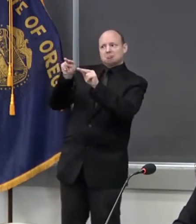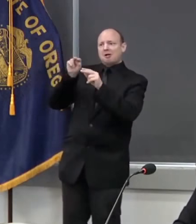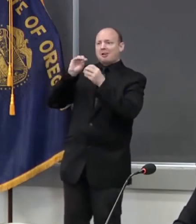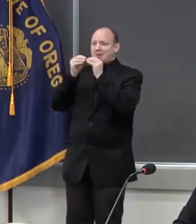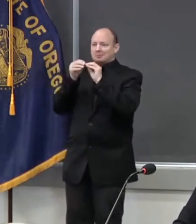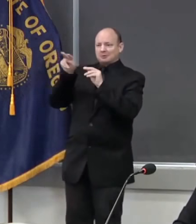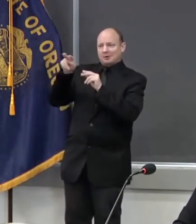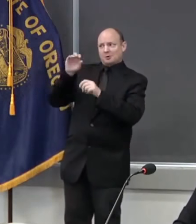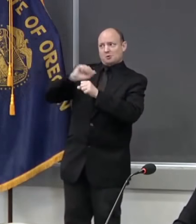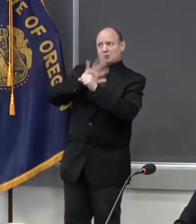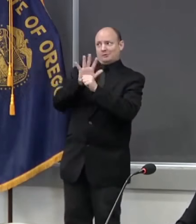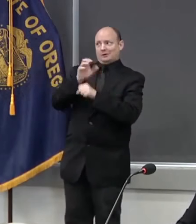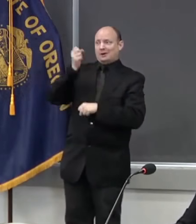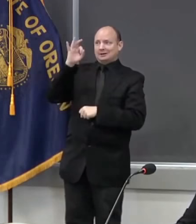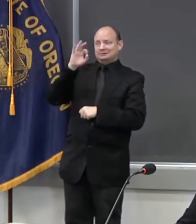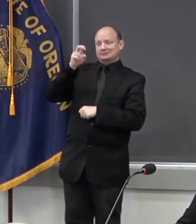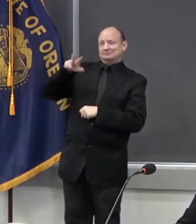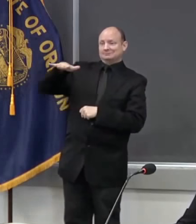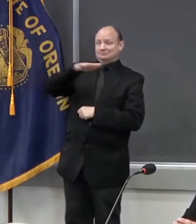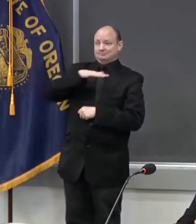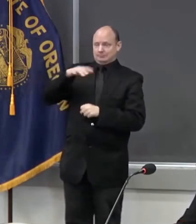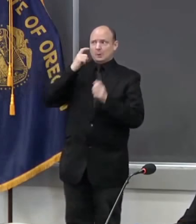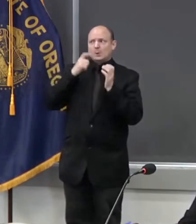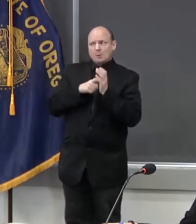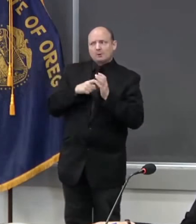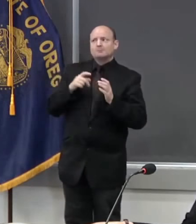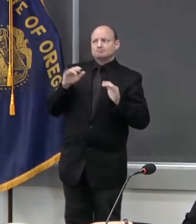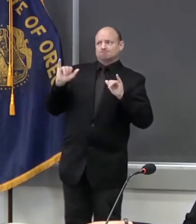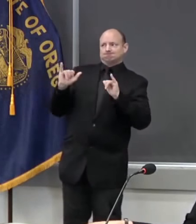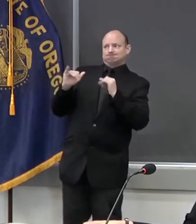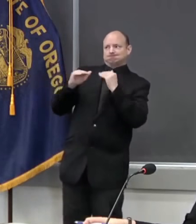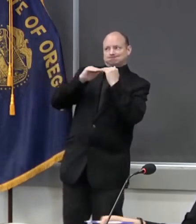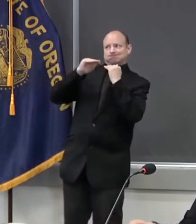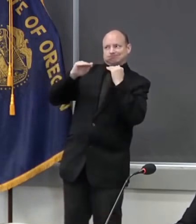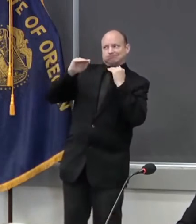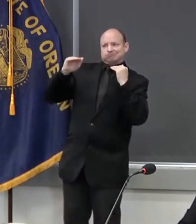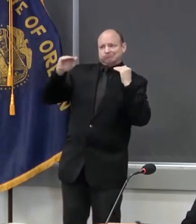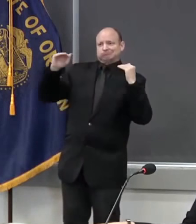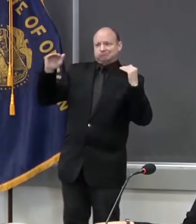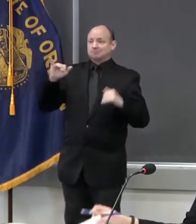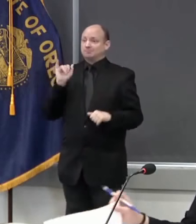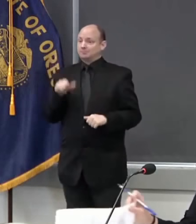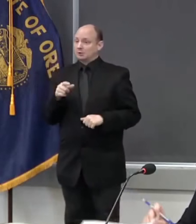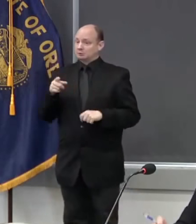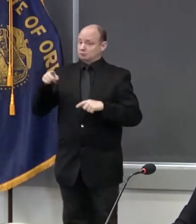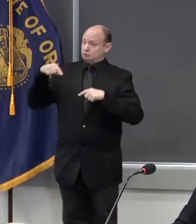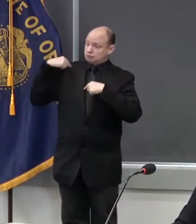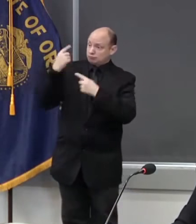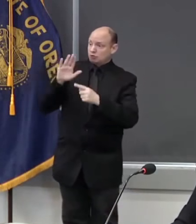COVID-19 pandemic response. And that's all through your shared efforts.